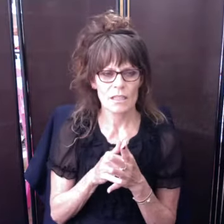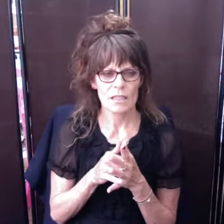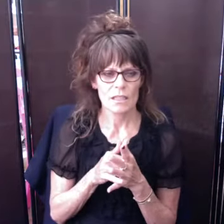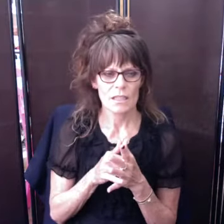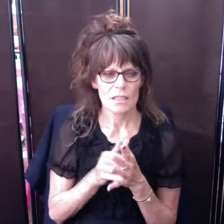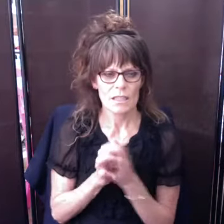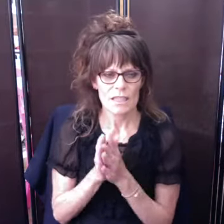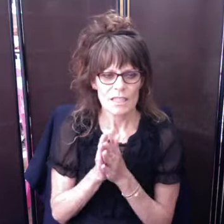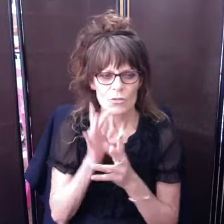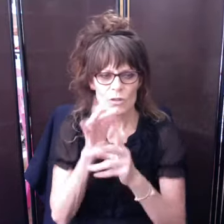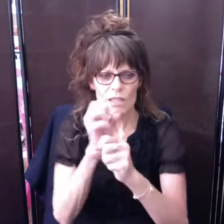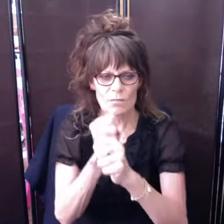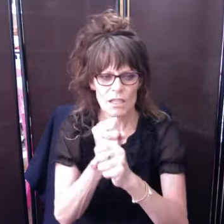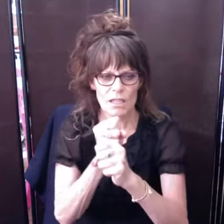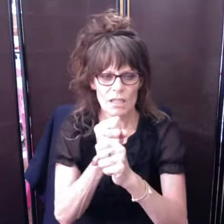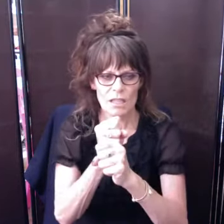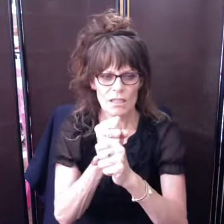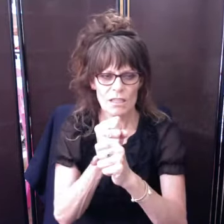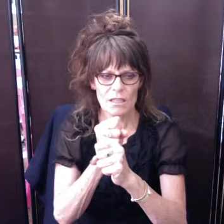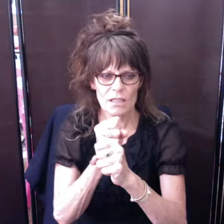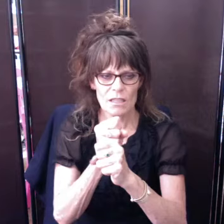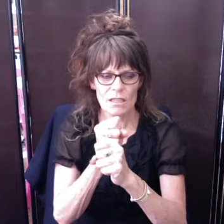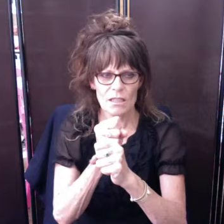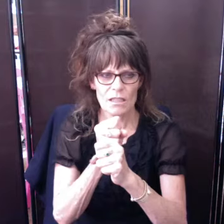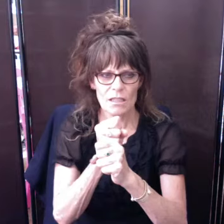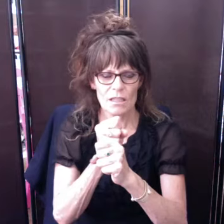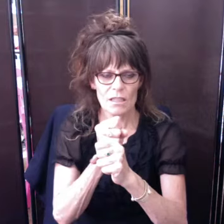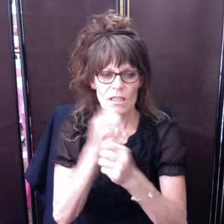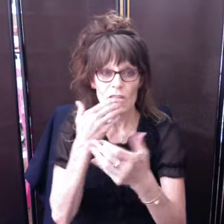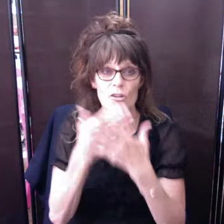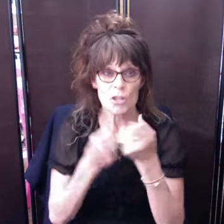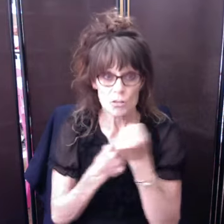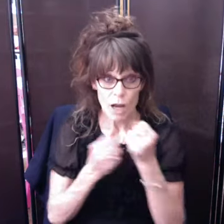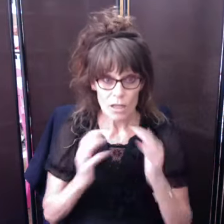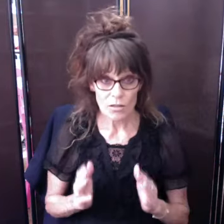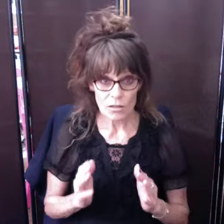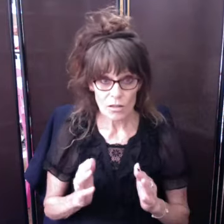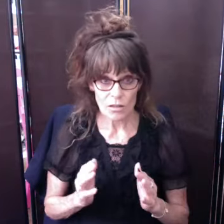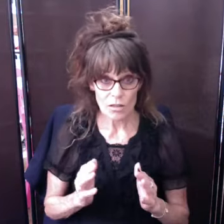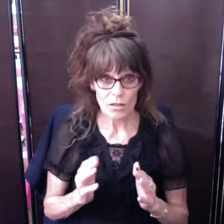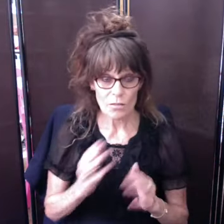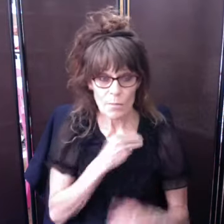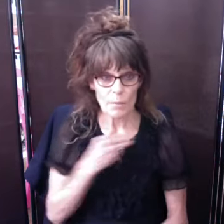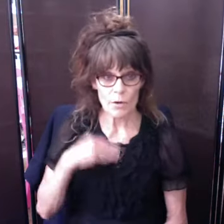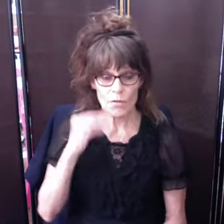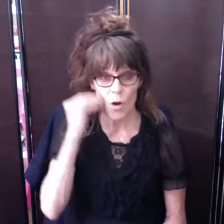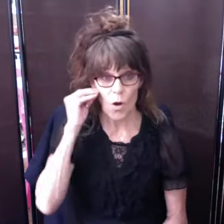me. And you know, good sponsor, member of a home group, they'll talk about you behind your back in a good